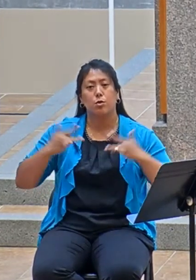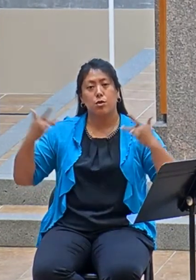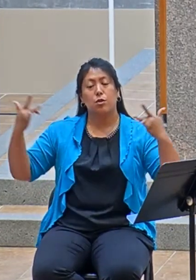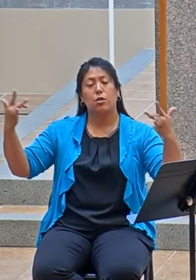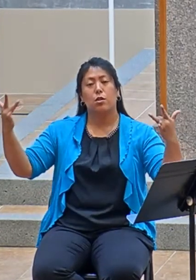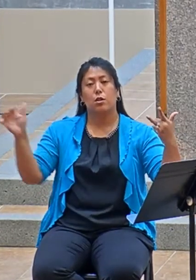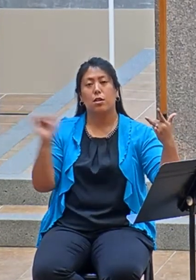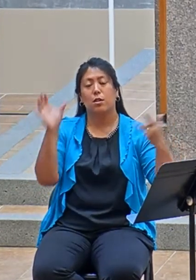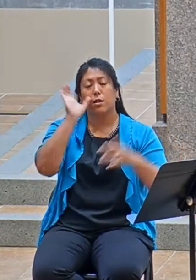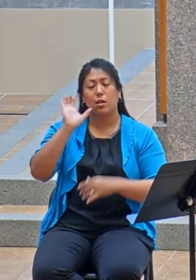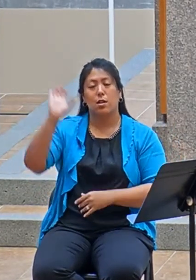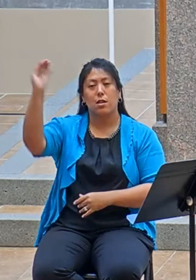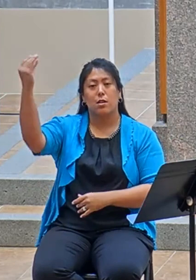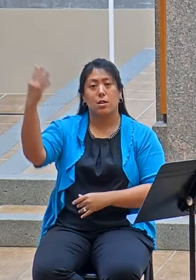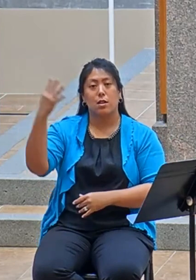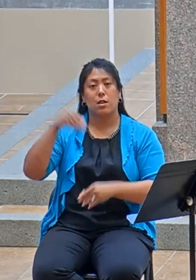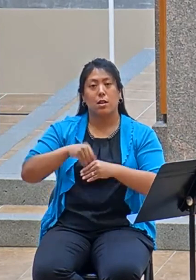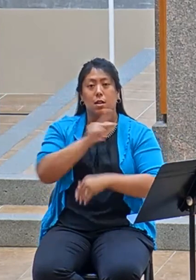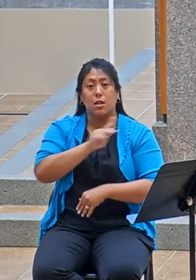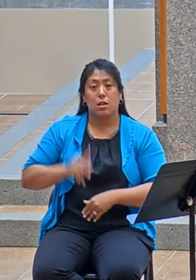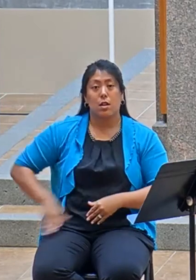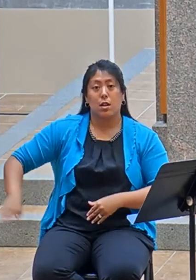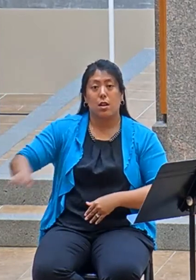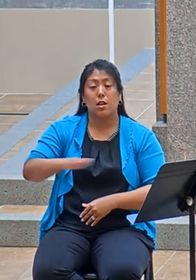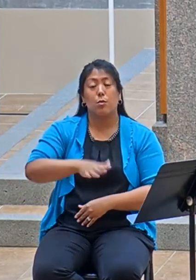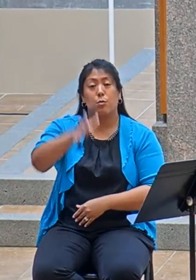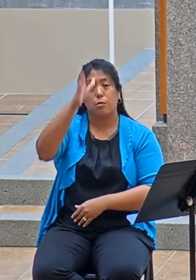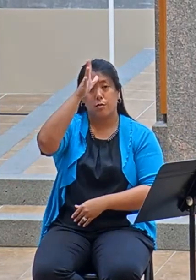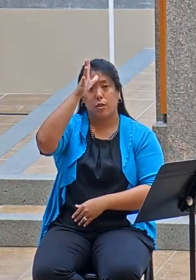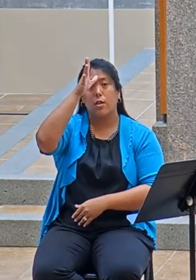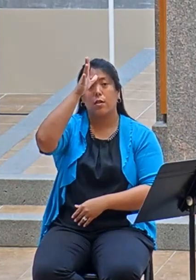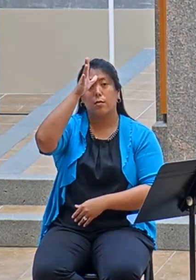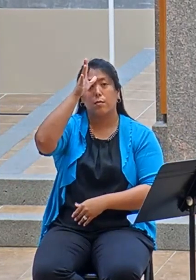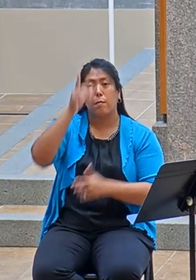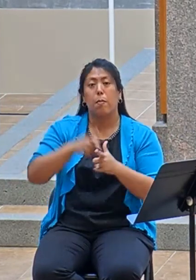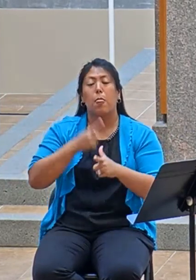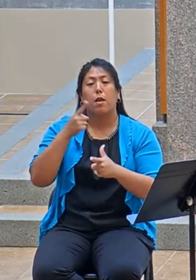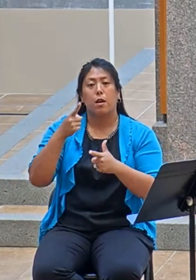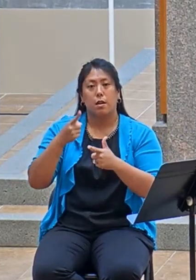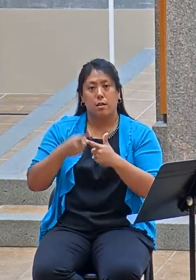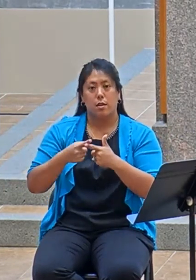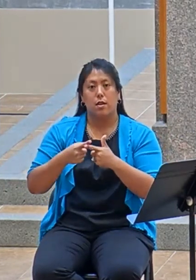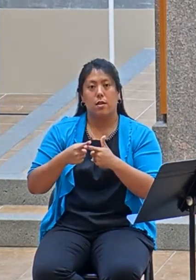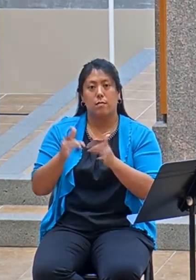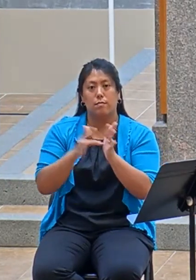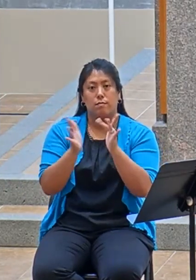sun in the kingdom of their Father. And then he ends with,